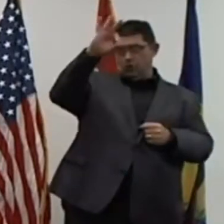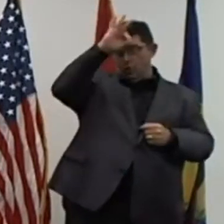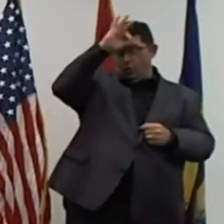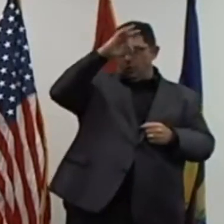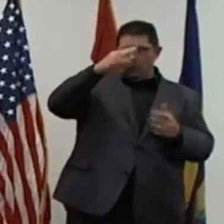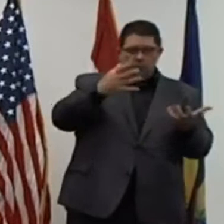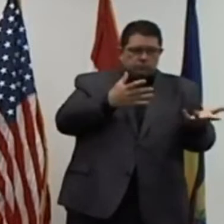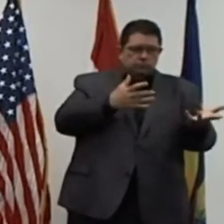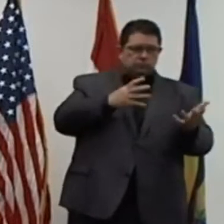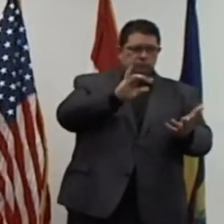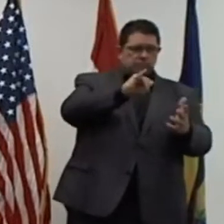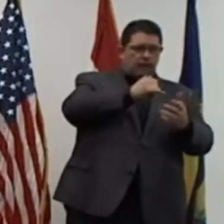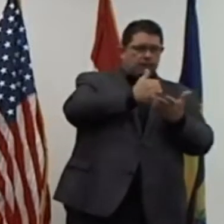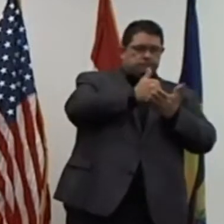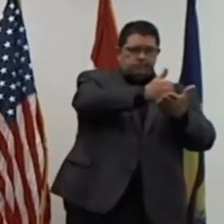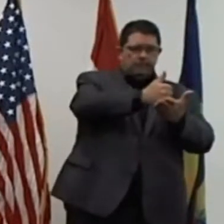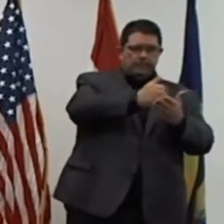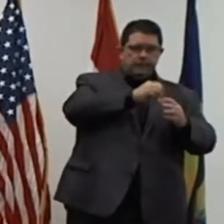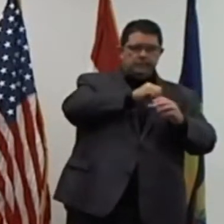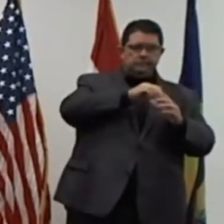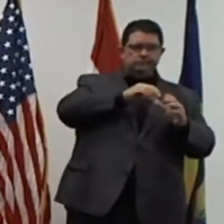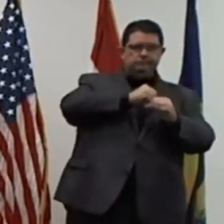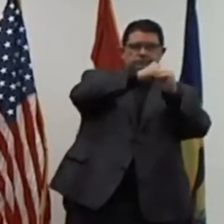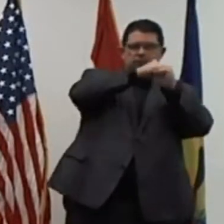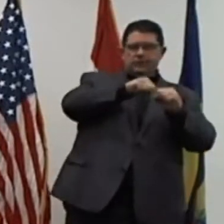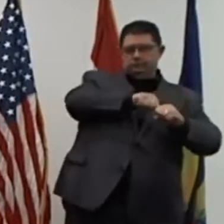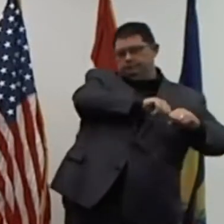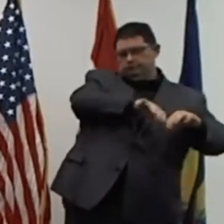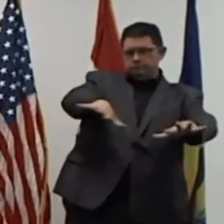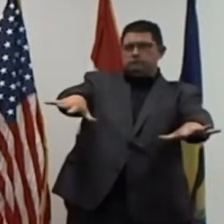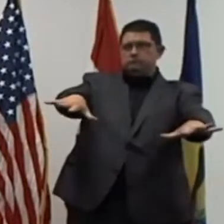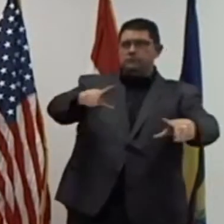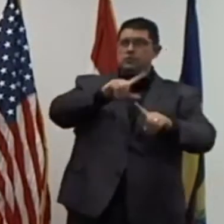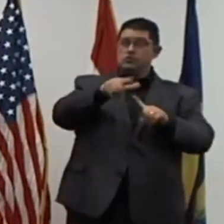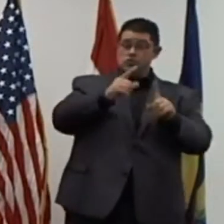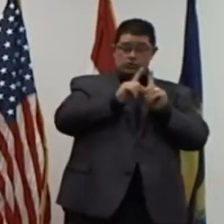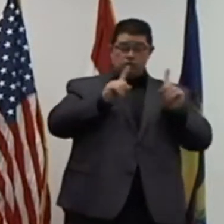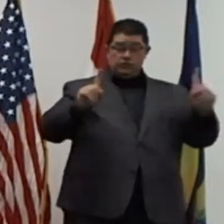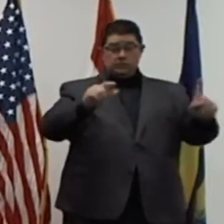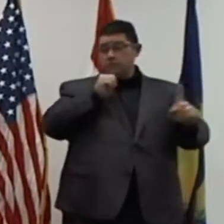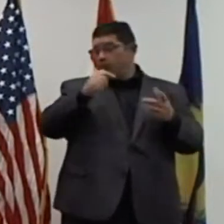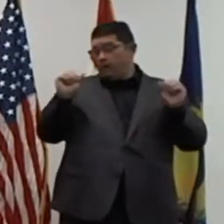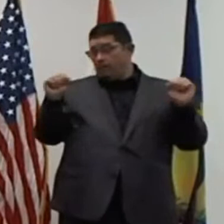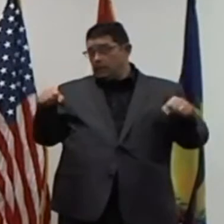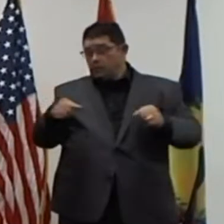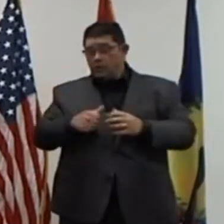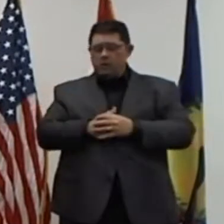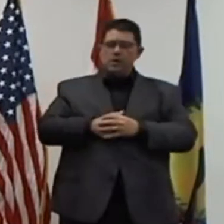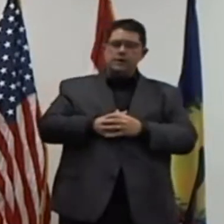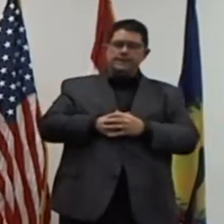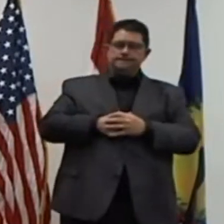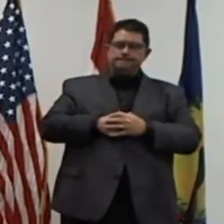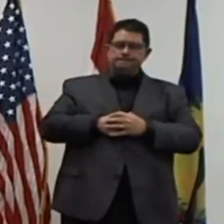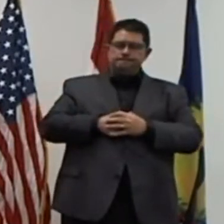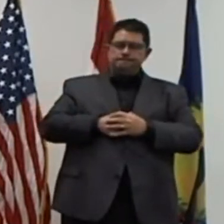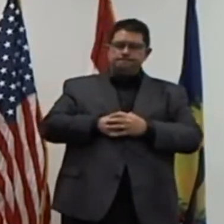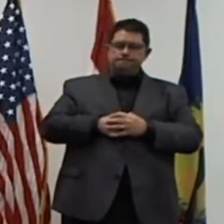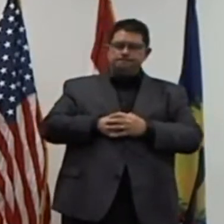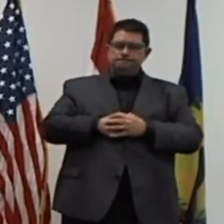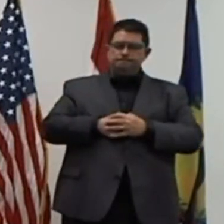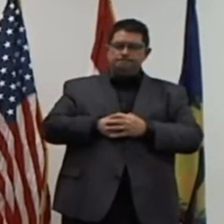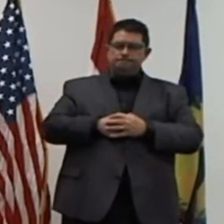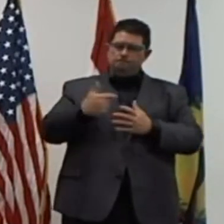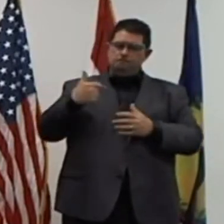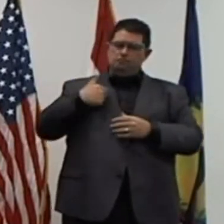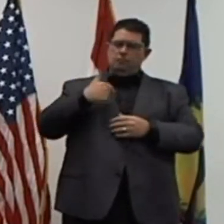protects someone from contracting COVID when social distancing isn't possible. But we will certainly